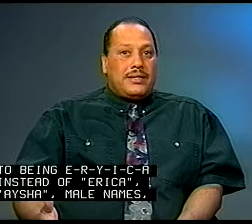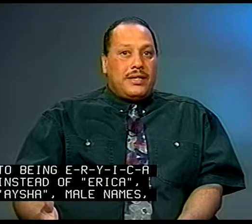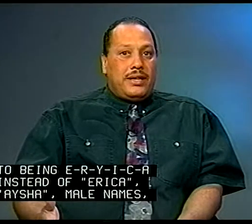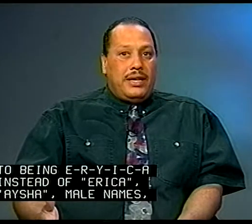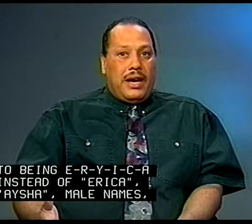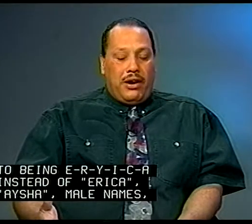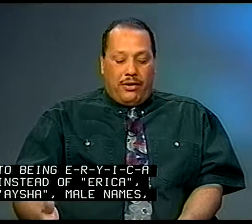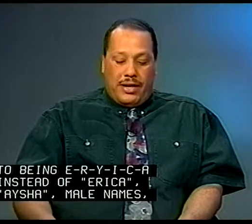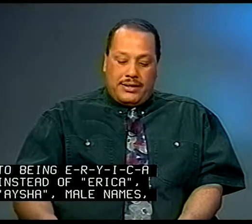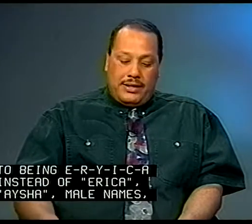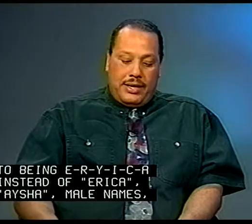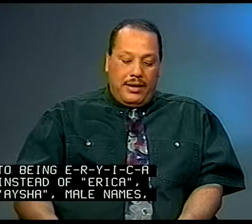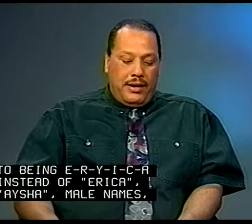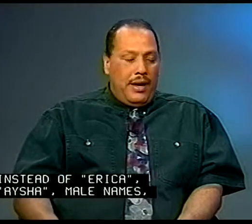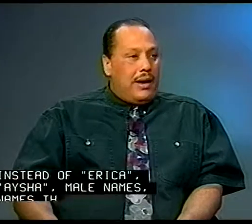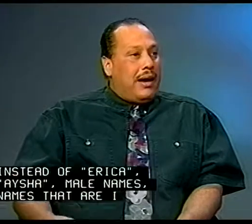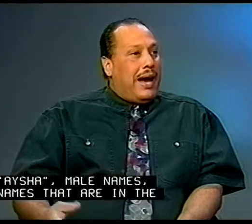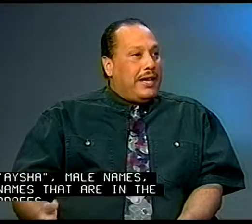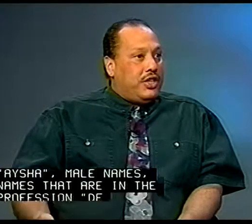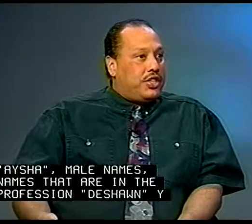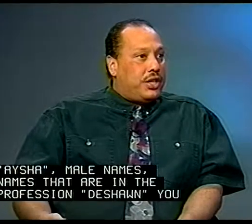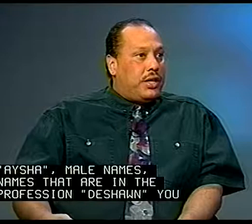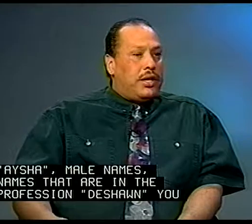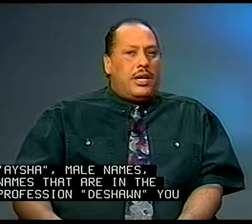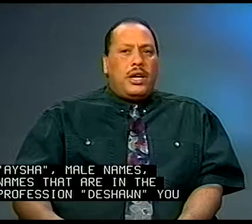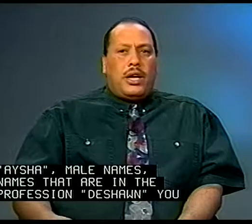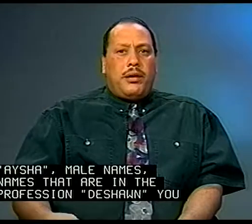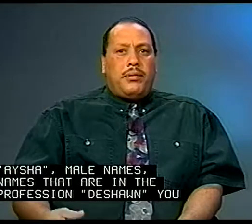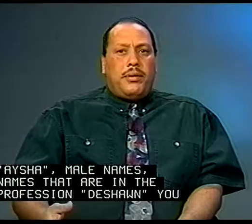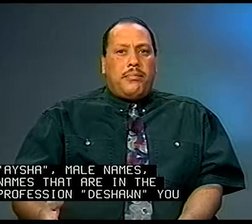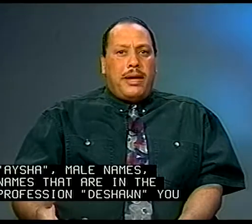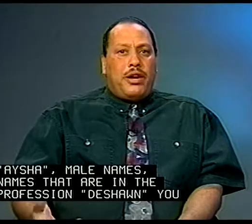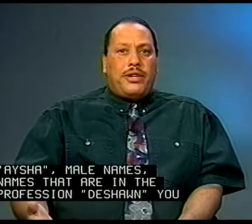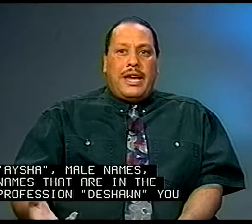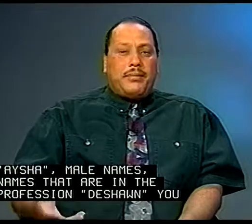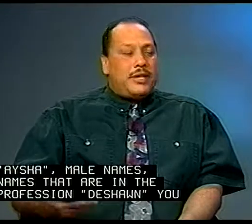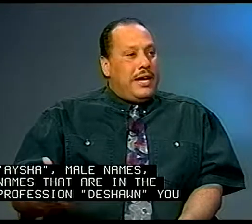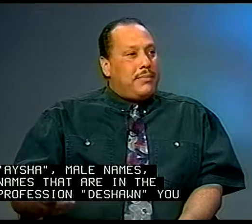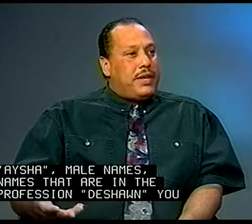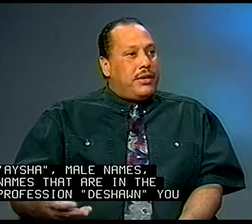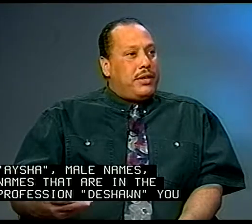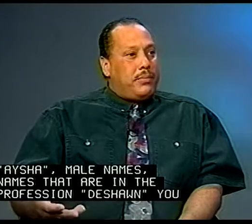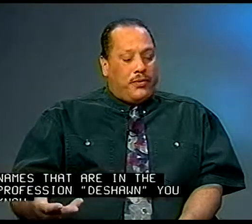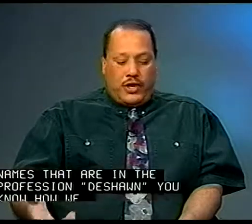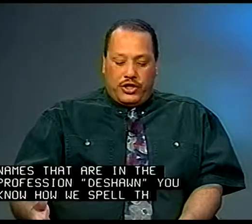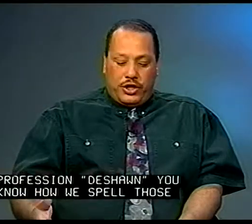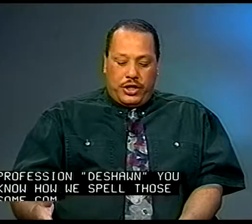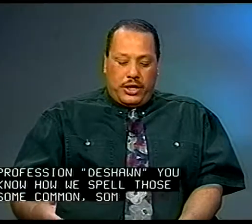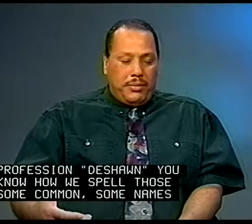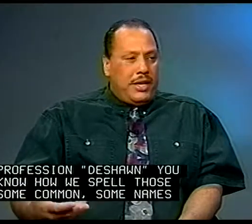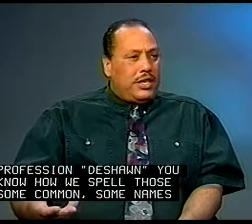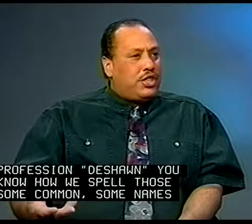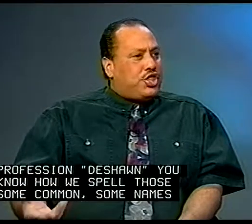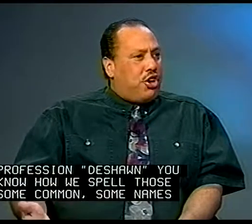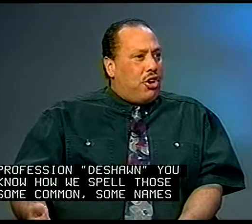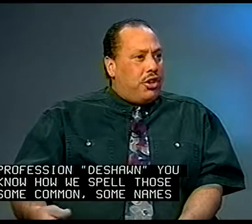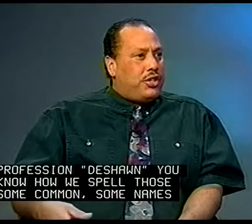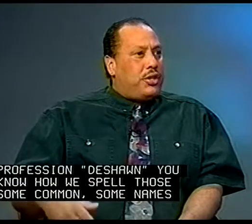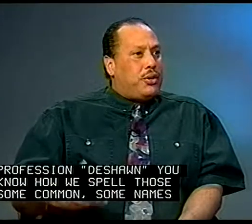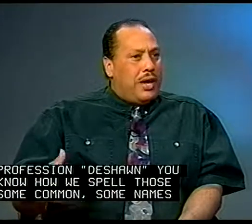instead of E-I-R-I-C-A, Aisha, male names, the names that are in the profession, Deshaun, you know,